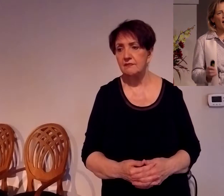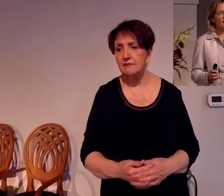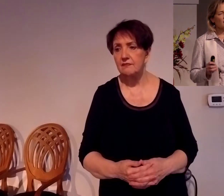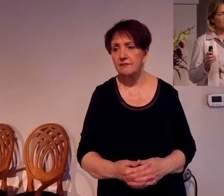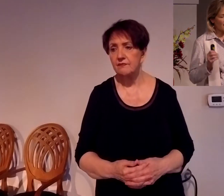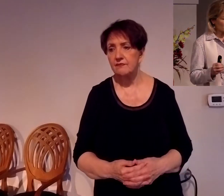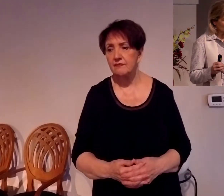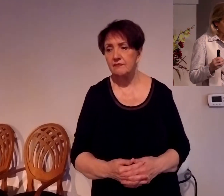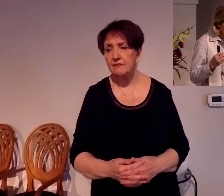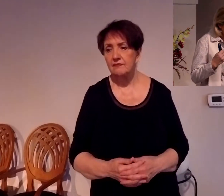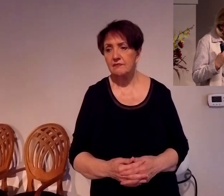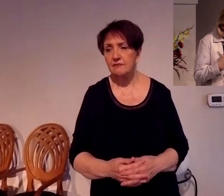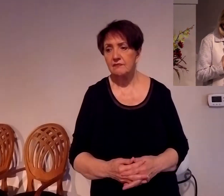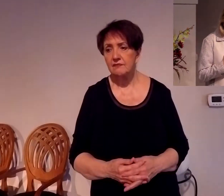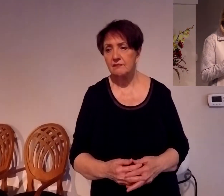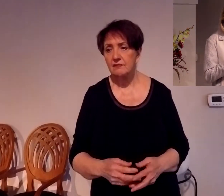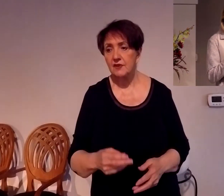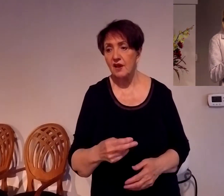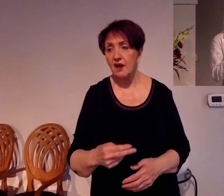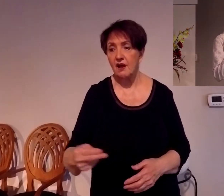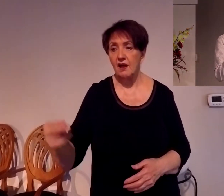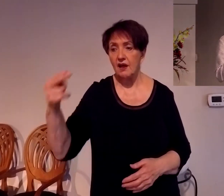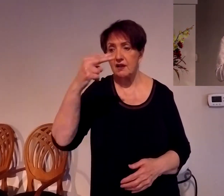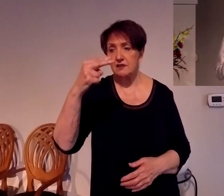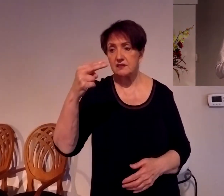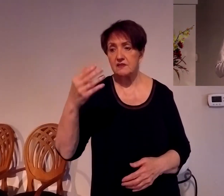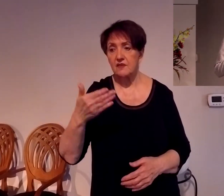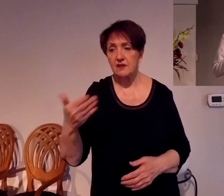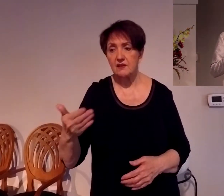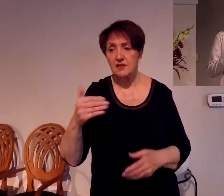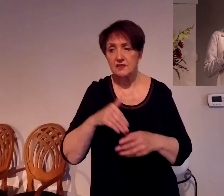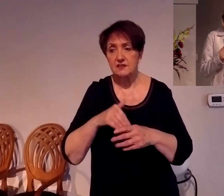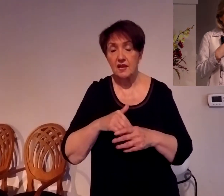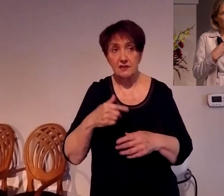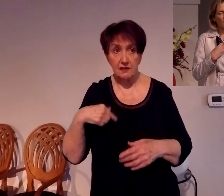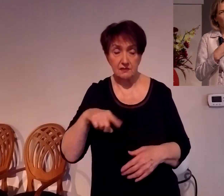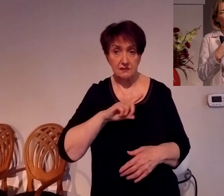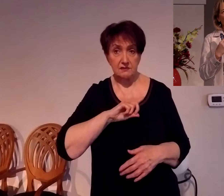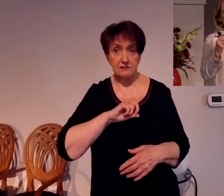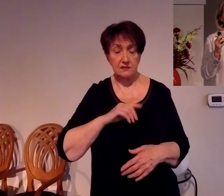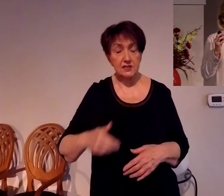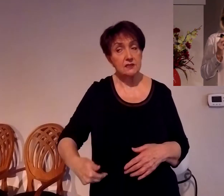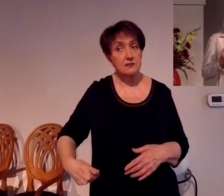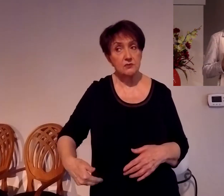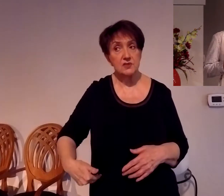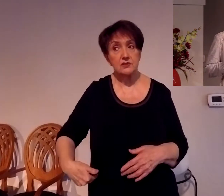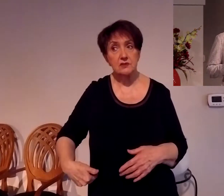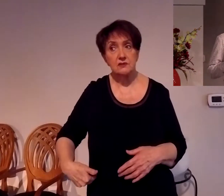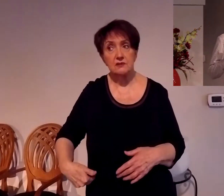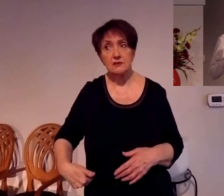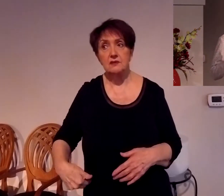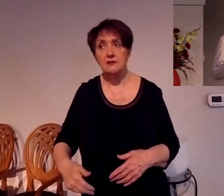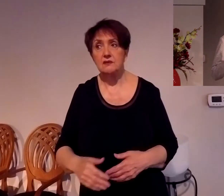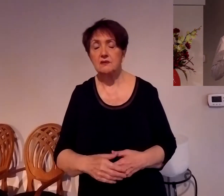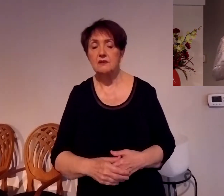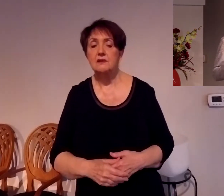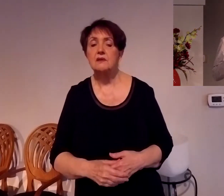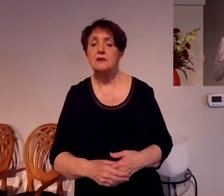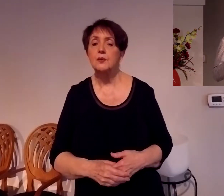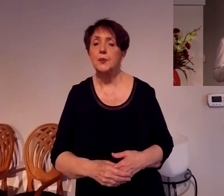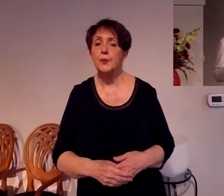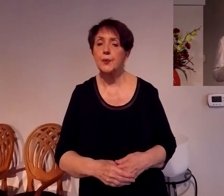The highest faculty in us is intuition. And it comes to a